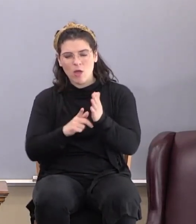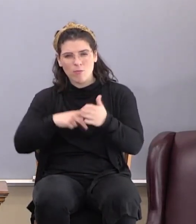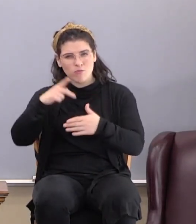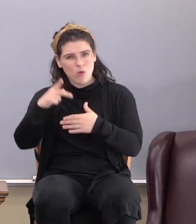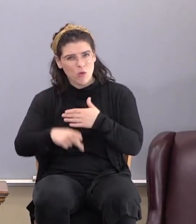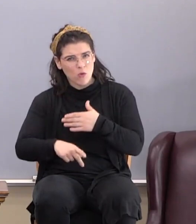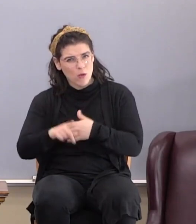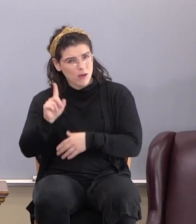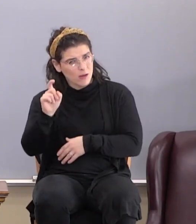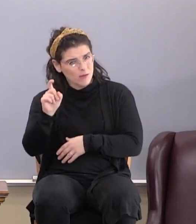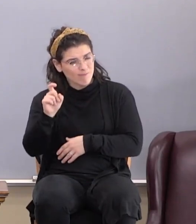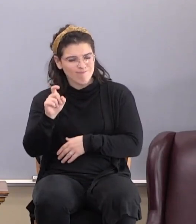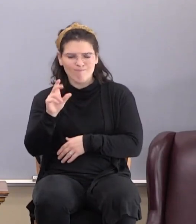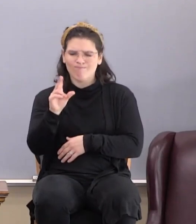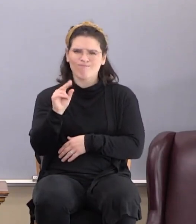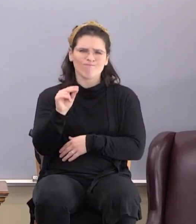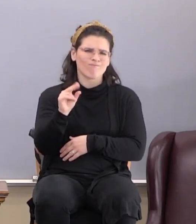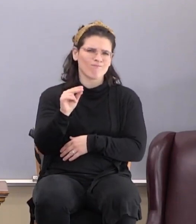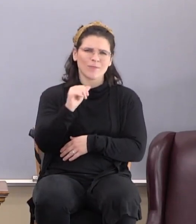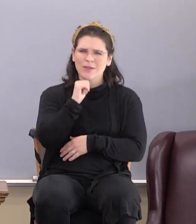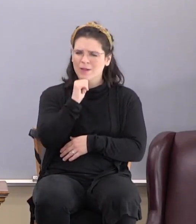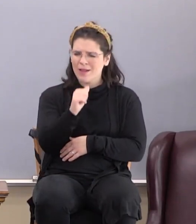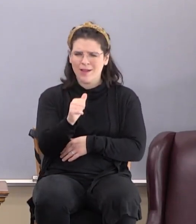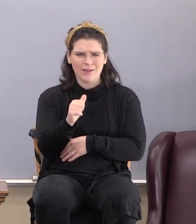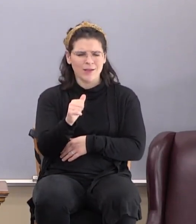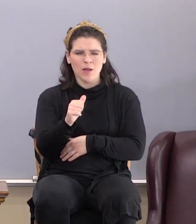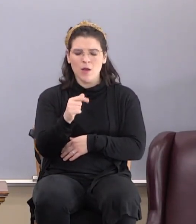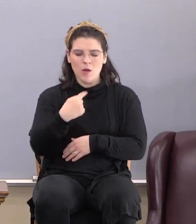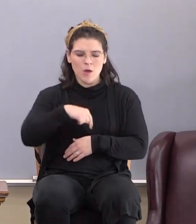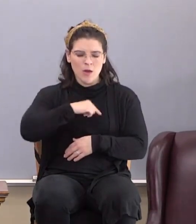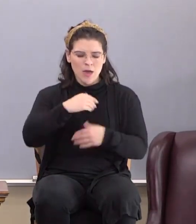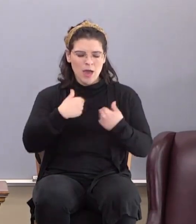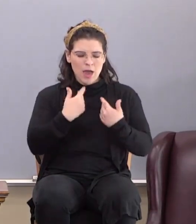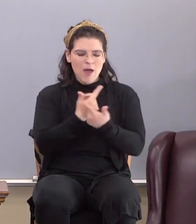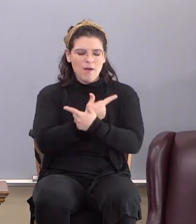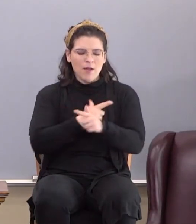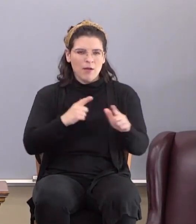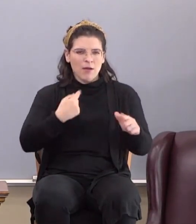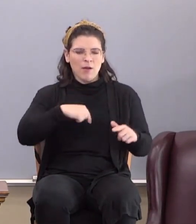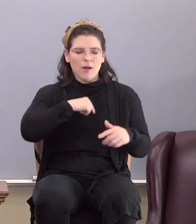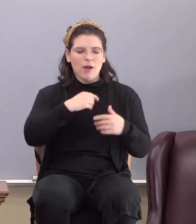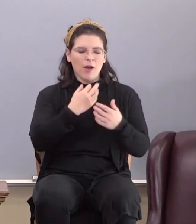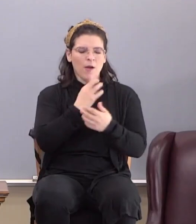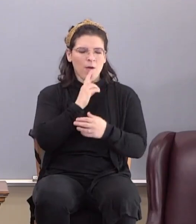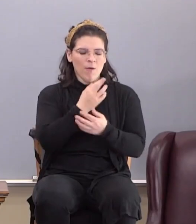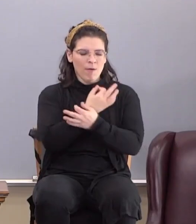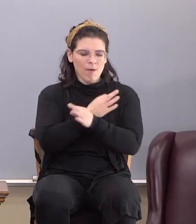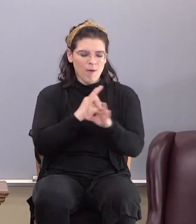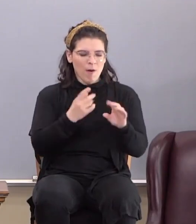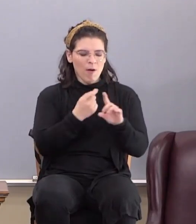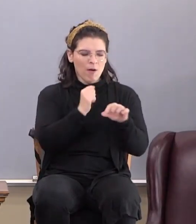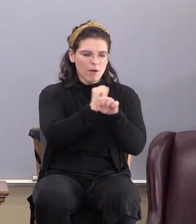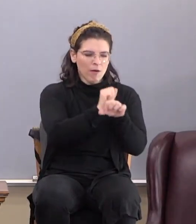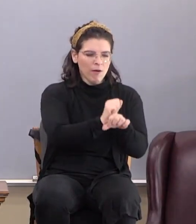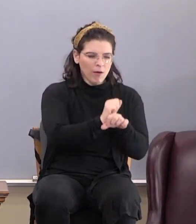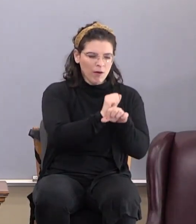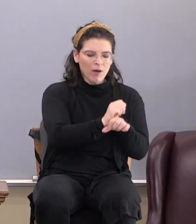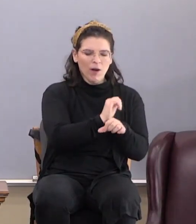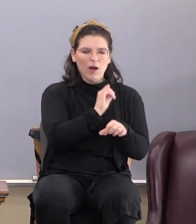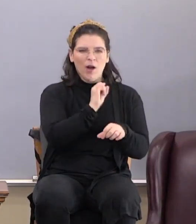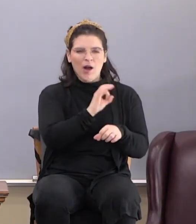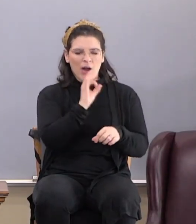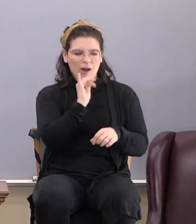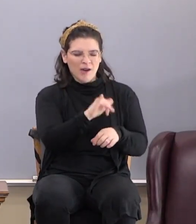program? Absolutely not. We have liberty. We're free from the shackles and the bondage of that